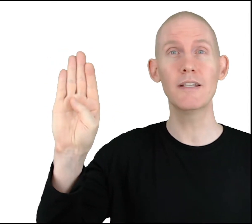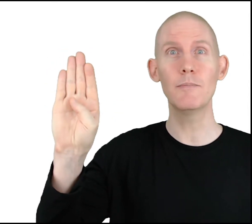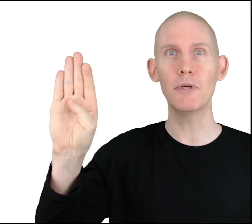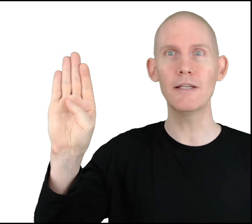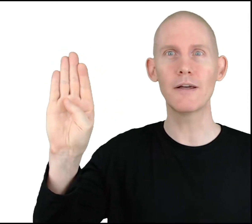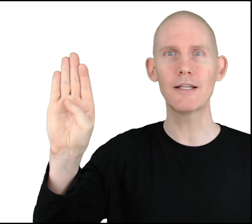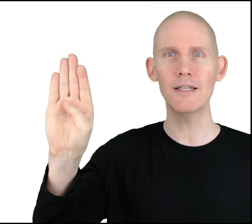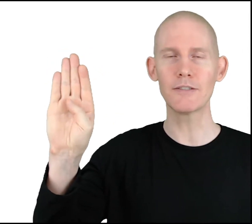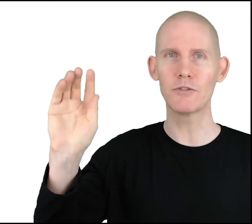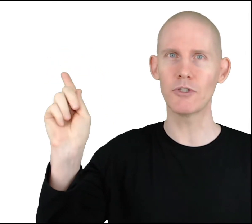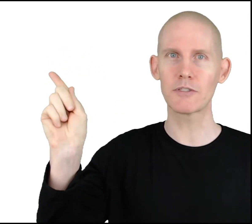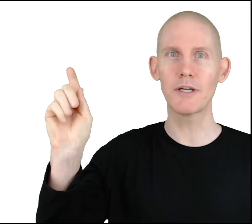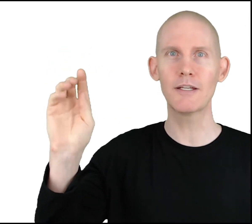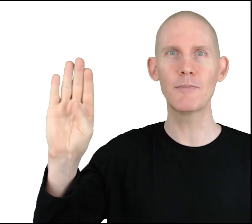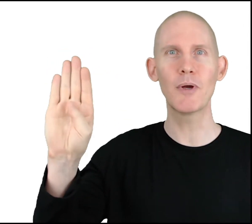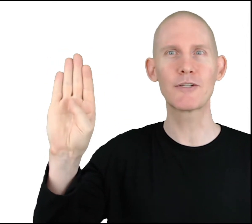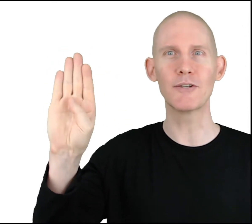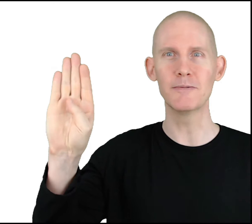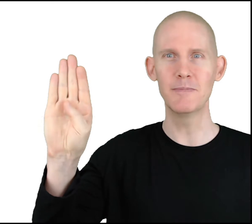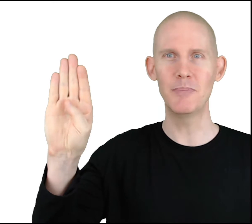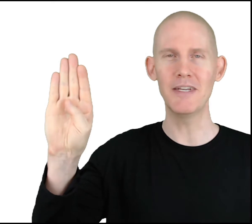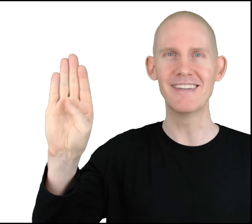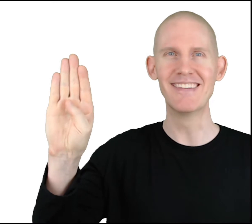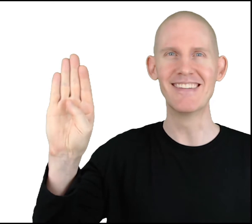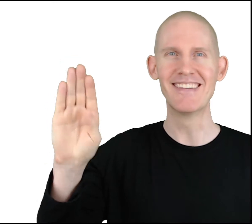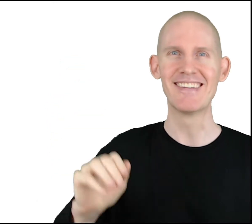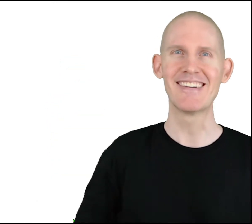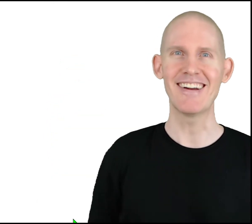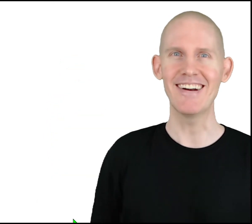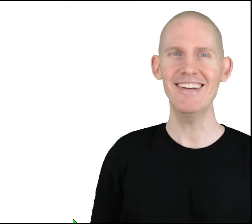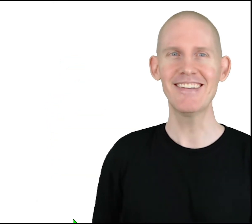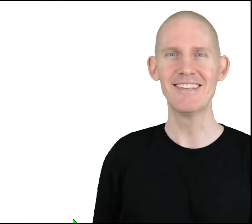B like this, just like in the picture, B. All right.